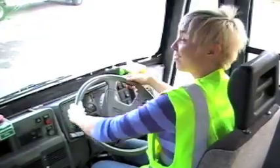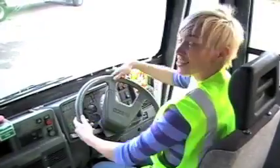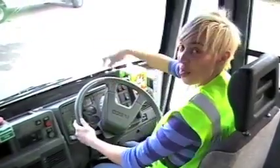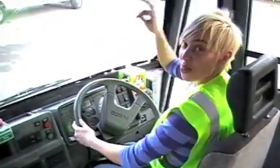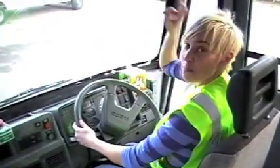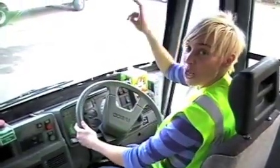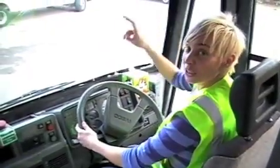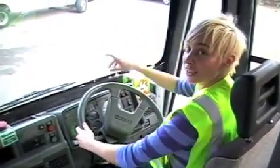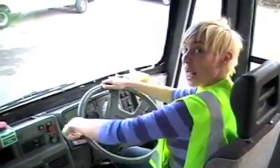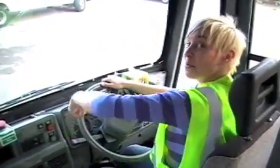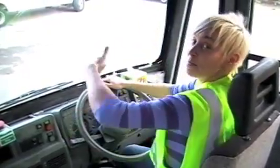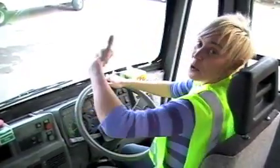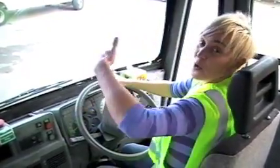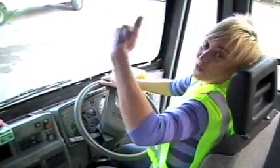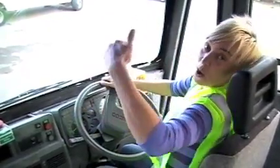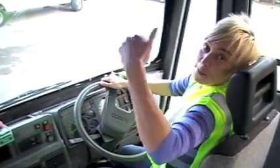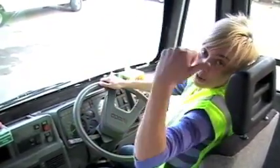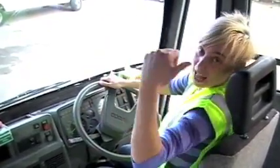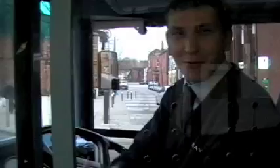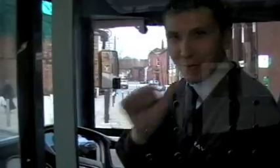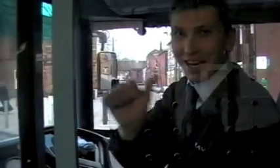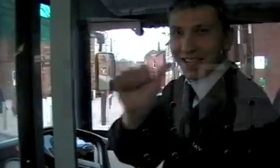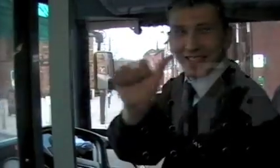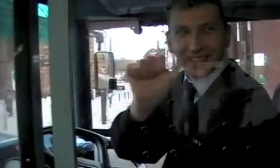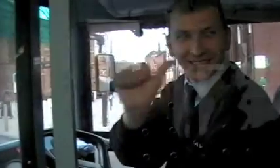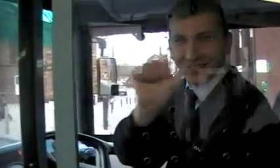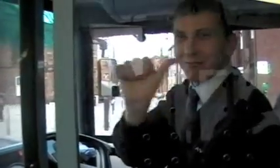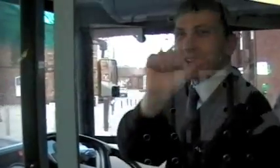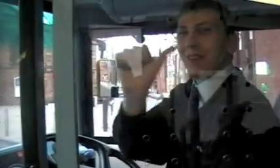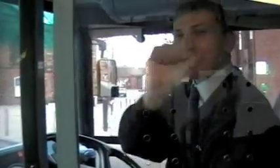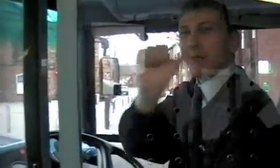driver on the bus says, move on back, move on back.